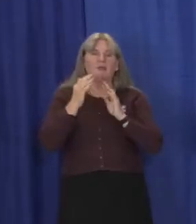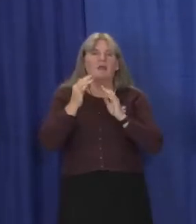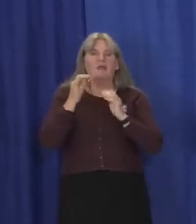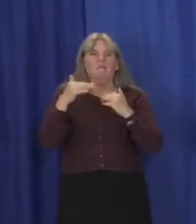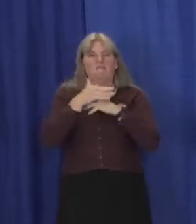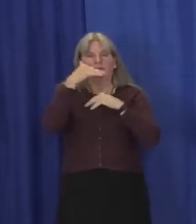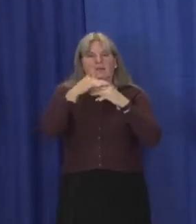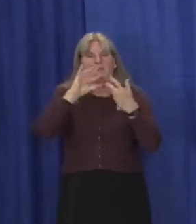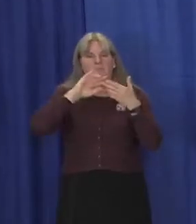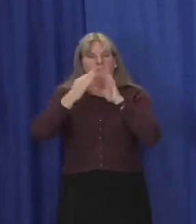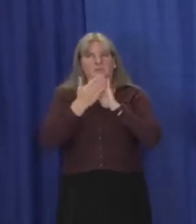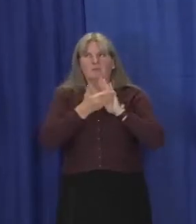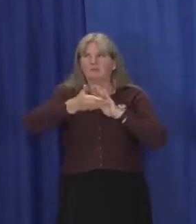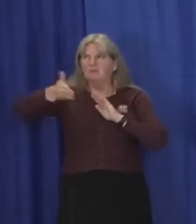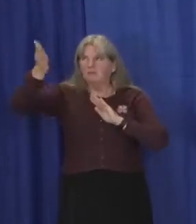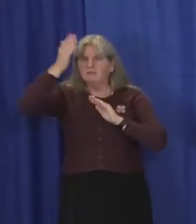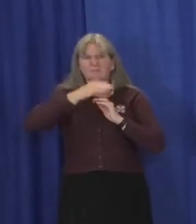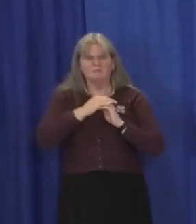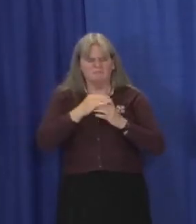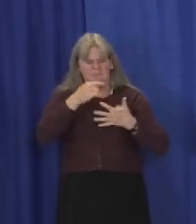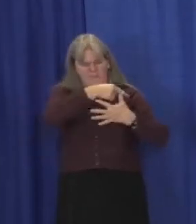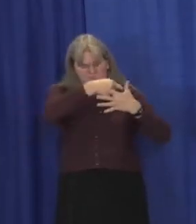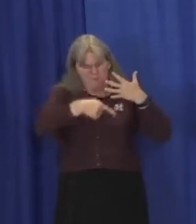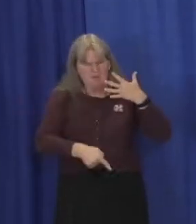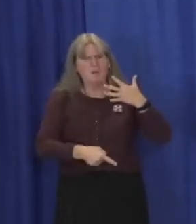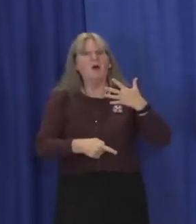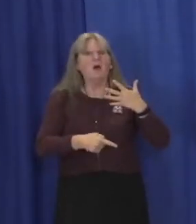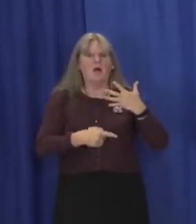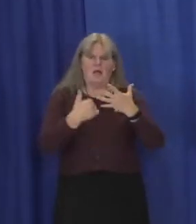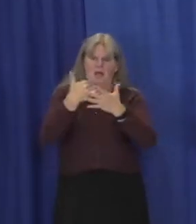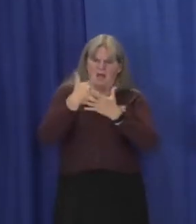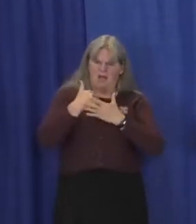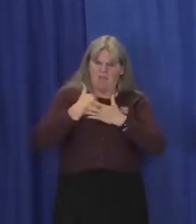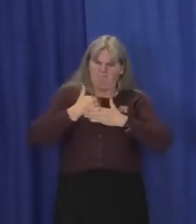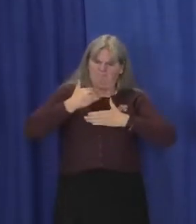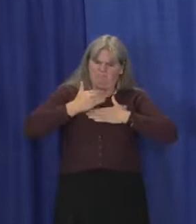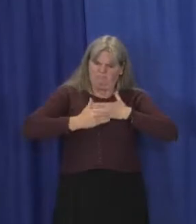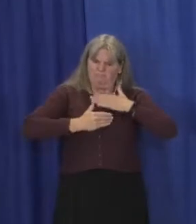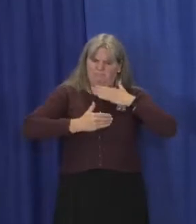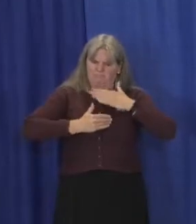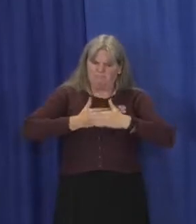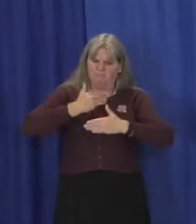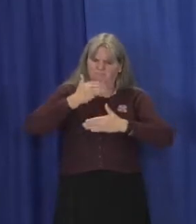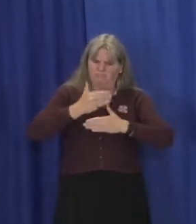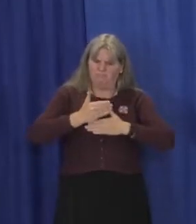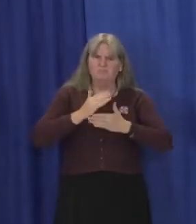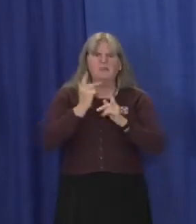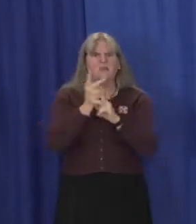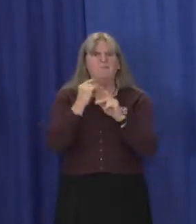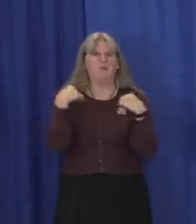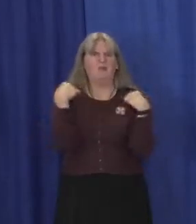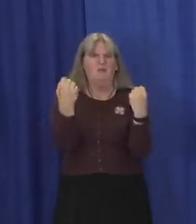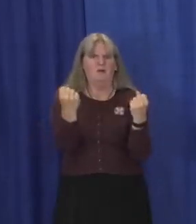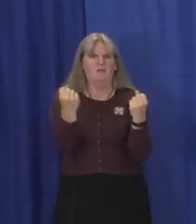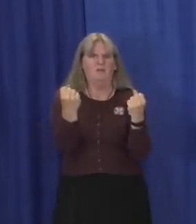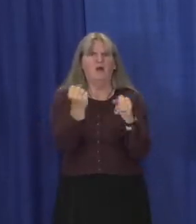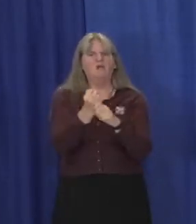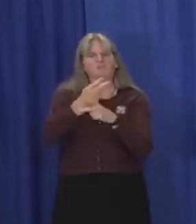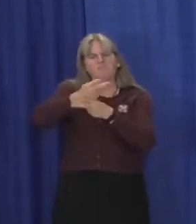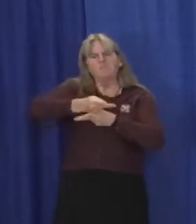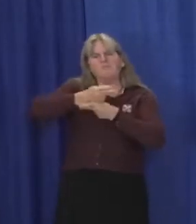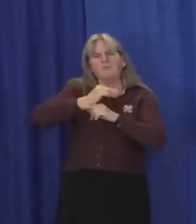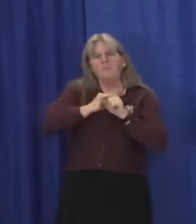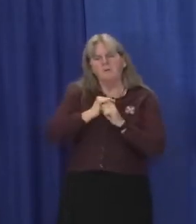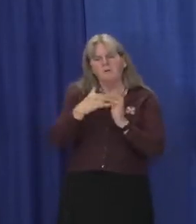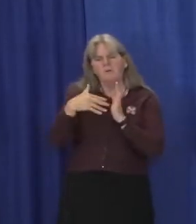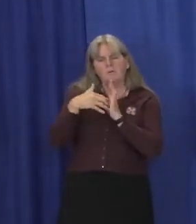are the tools that we need to move forward and be as healthy as possible during this pandemic, as well as to protect those who are most